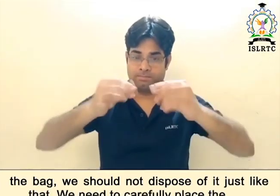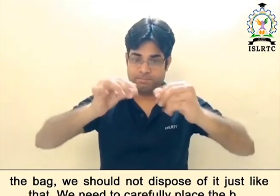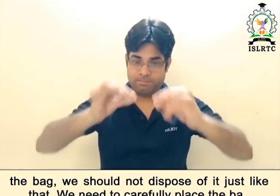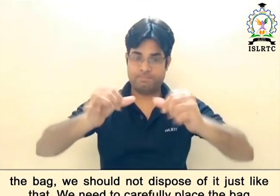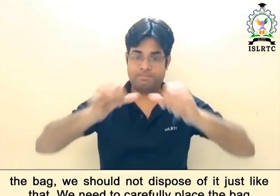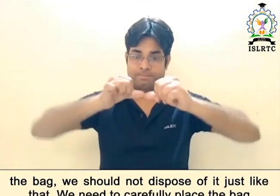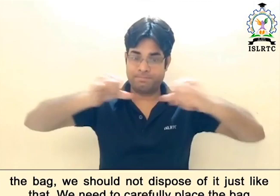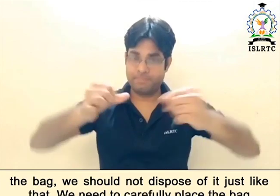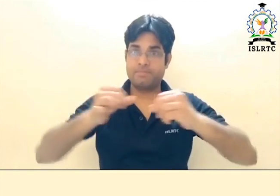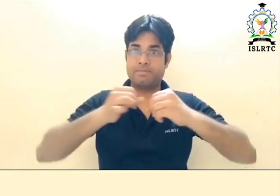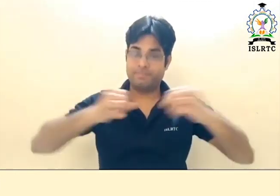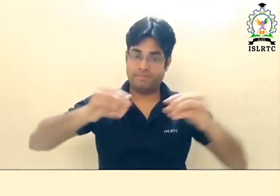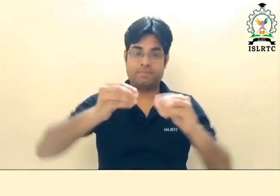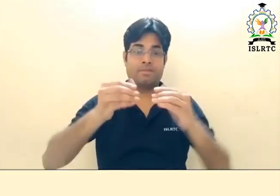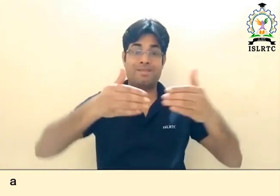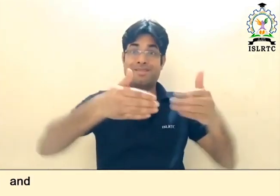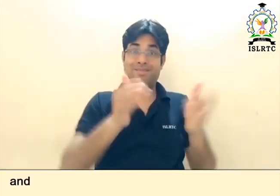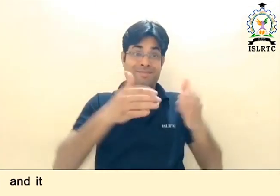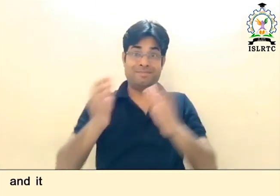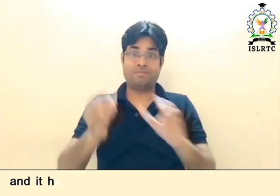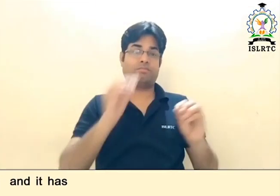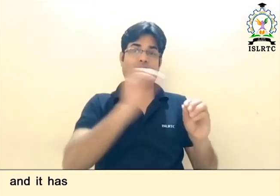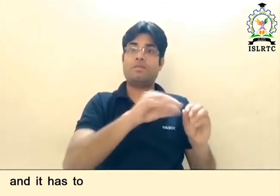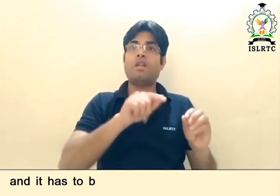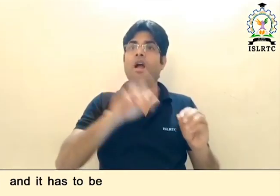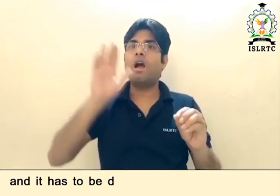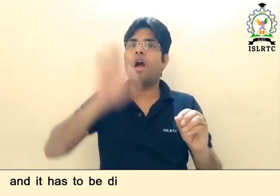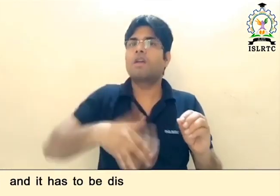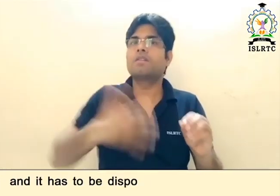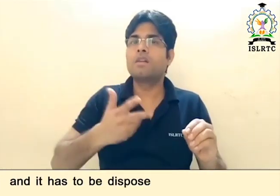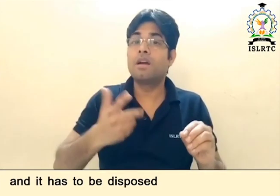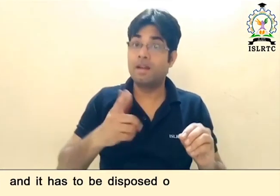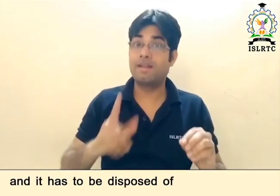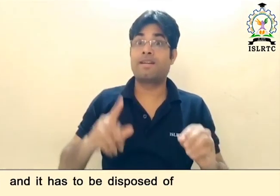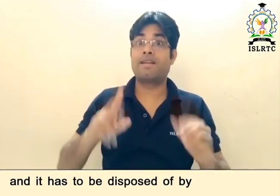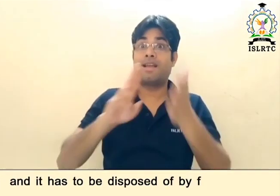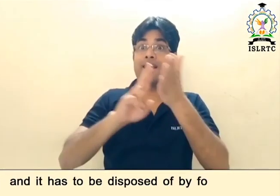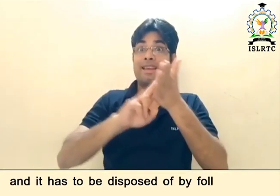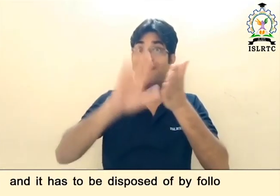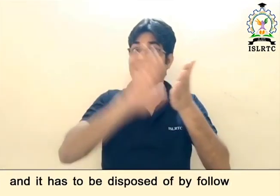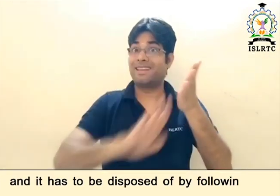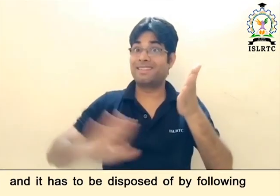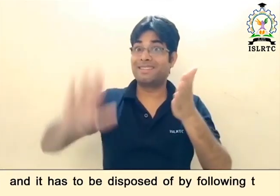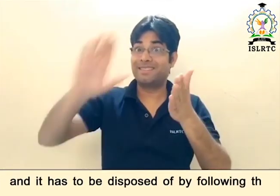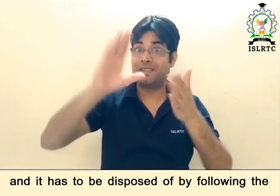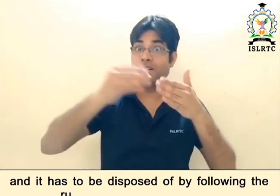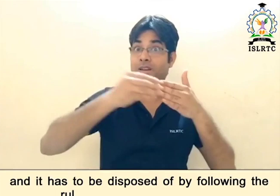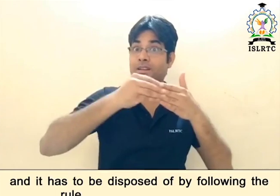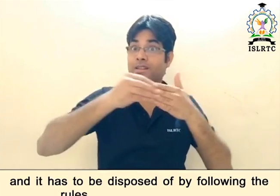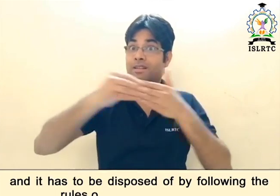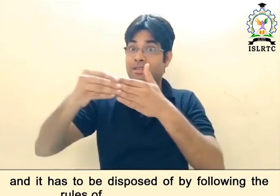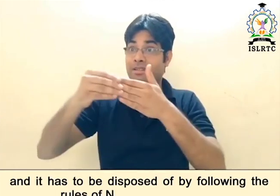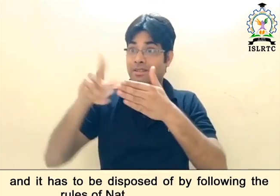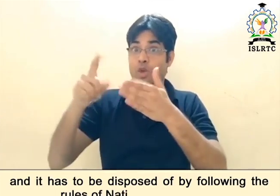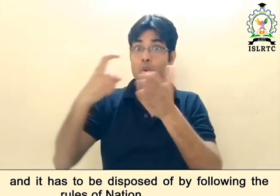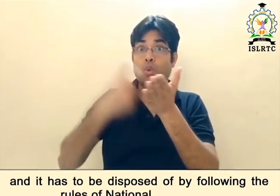the bag and it has to be disposed by following the rules of